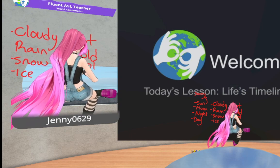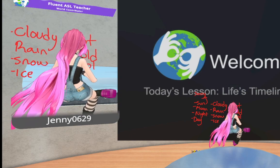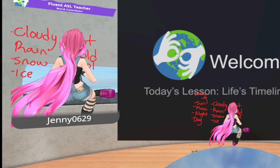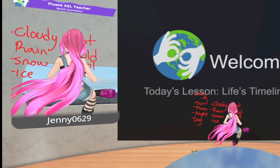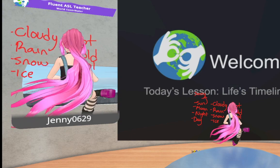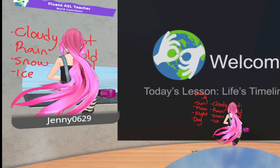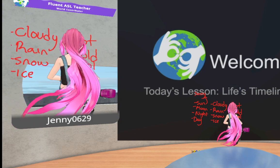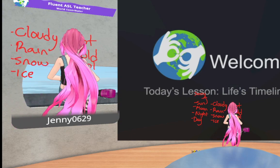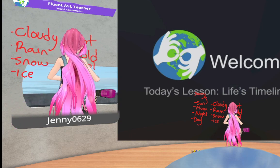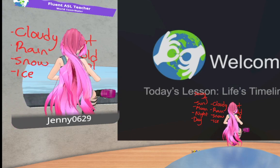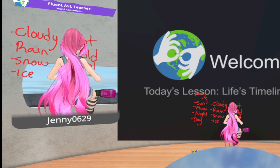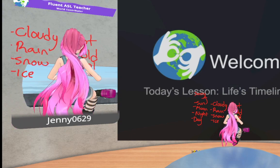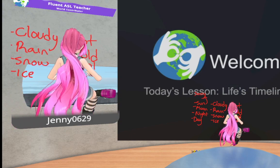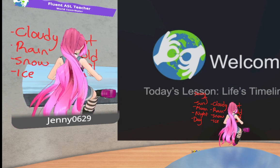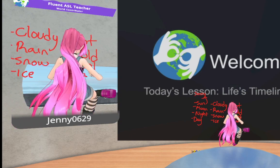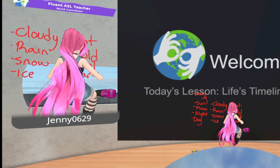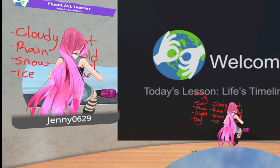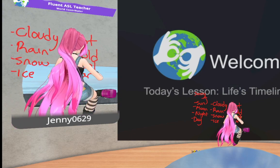warm.